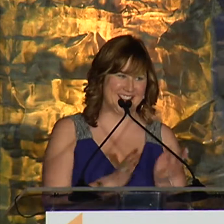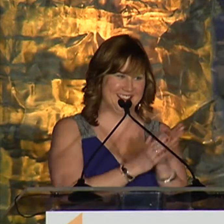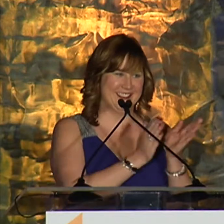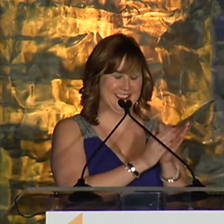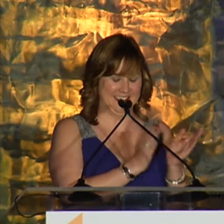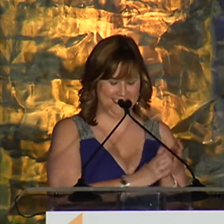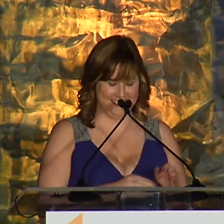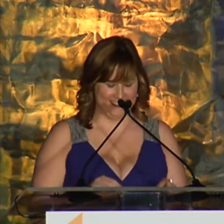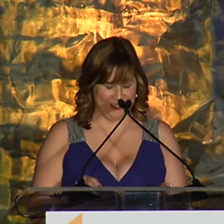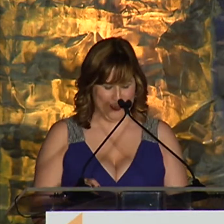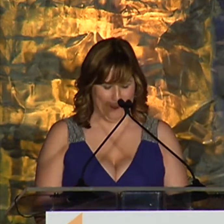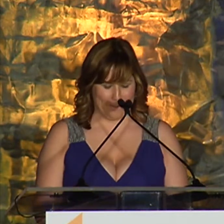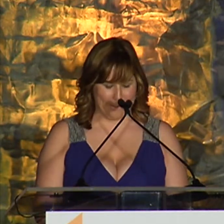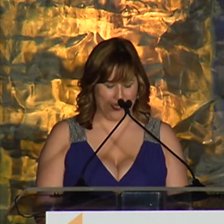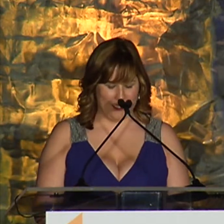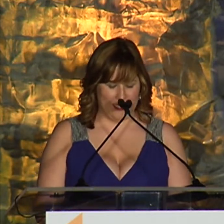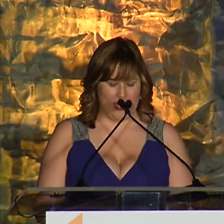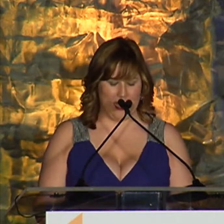much.